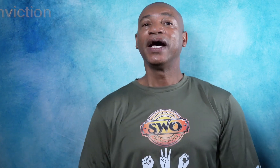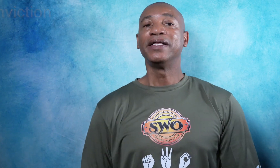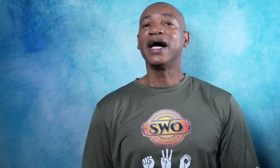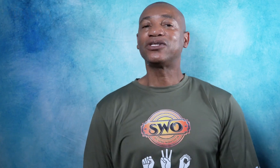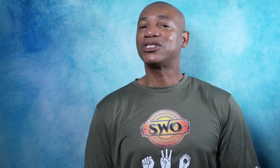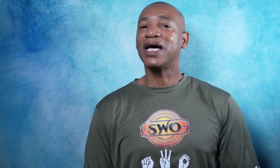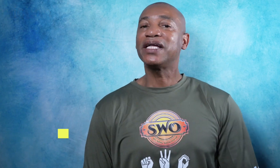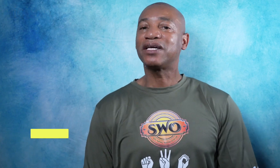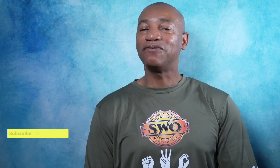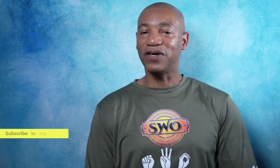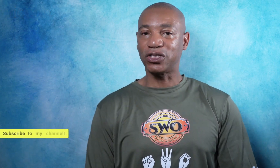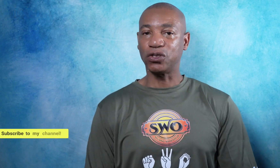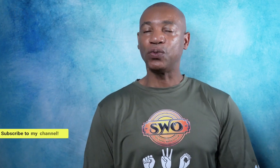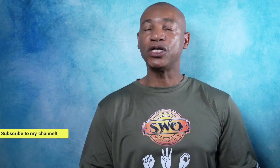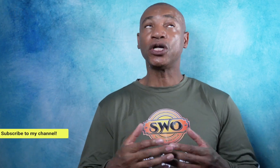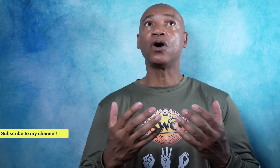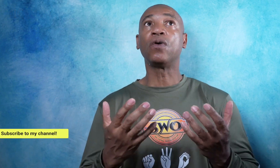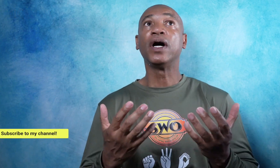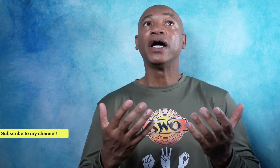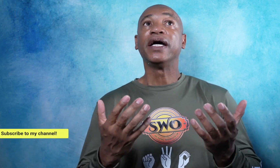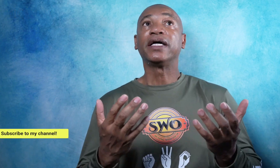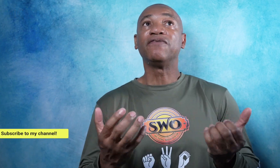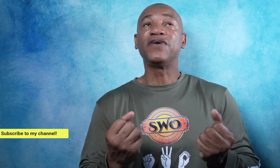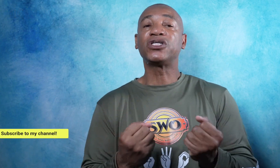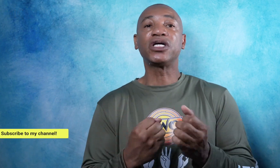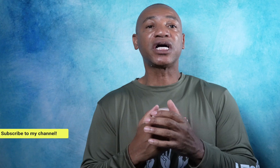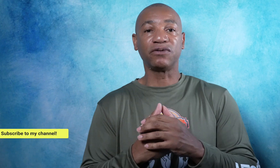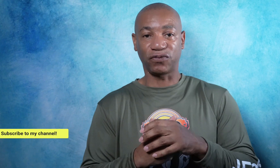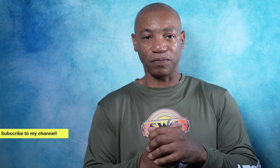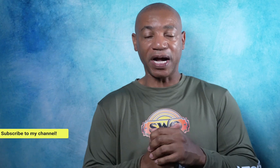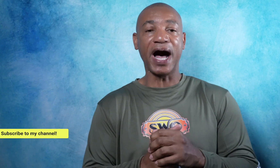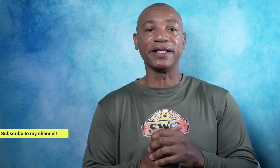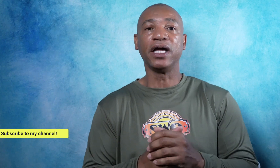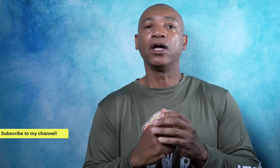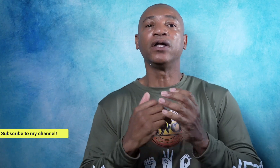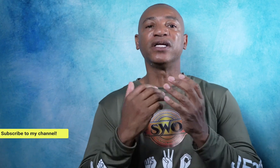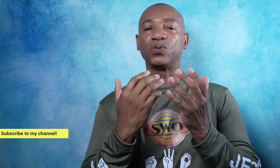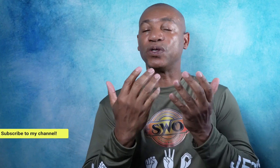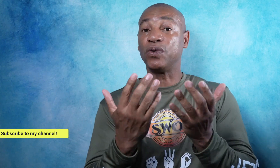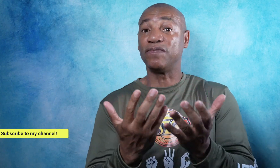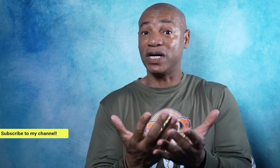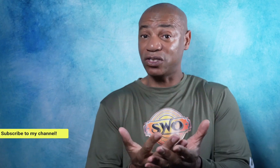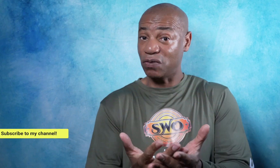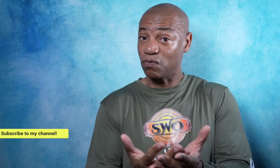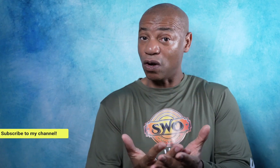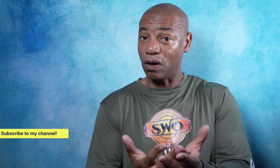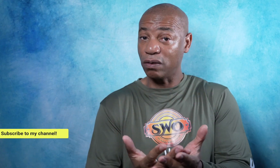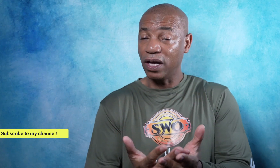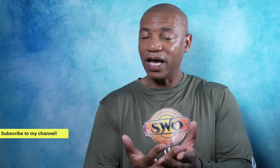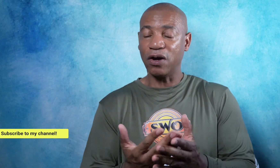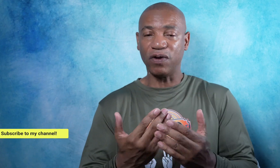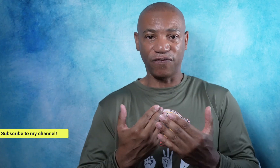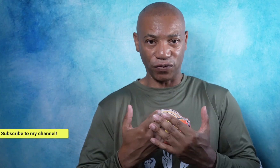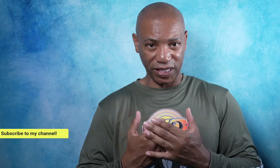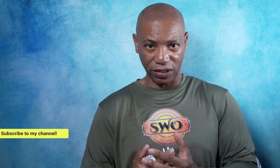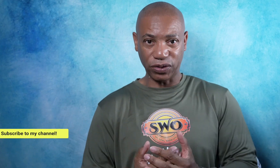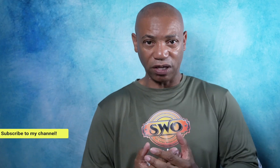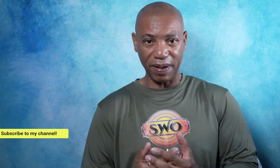Now to sign conviction, we know conviction comes from God, and it's when we've done something wrong and we feel guilty about